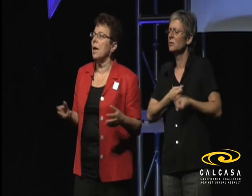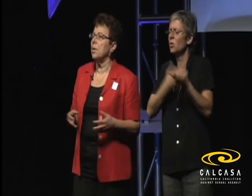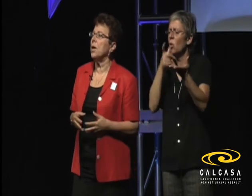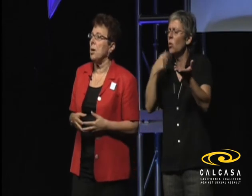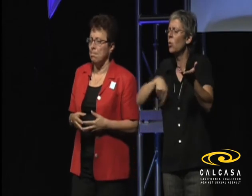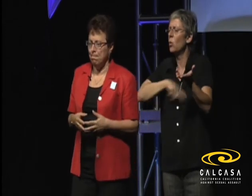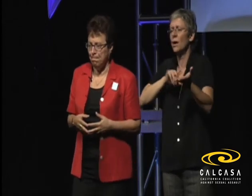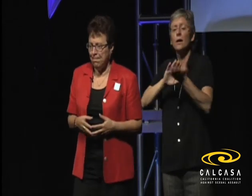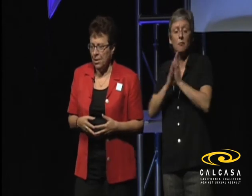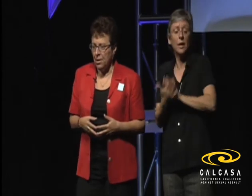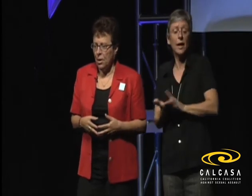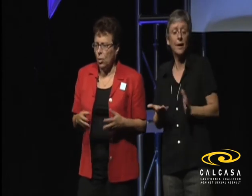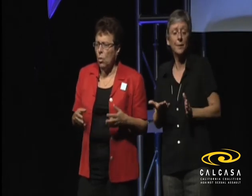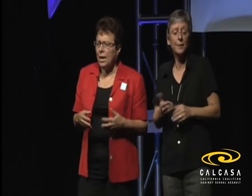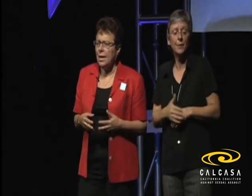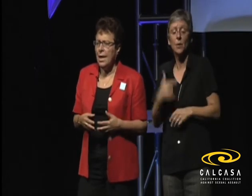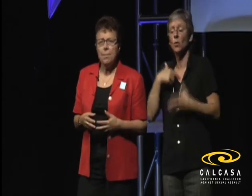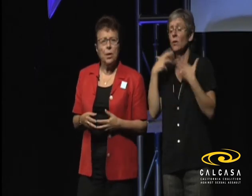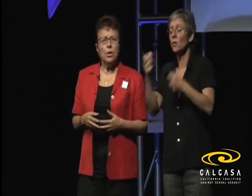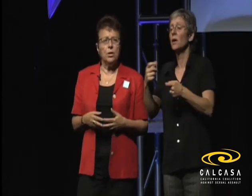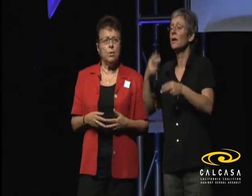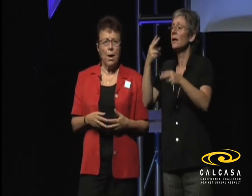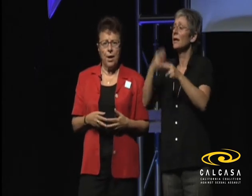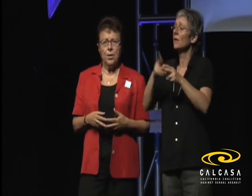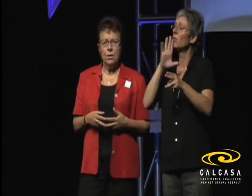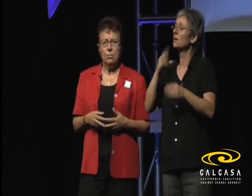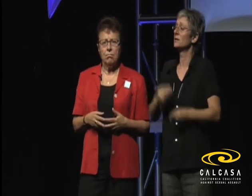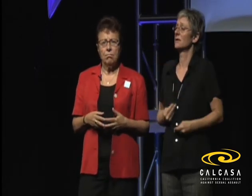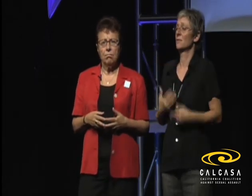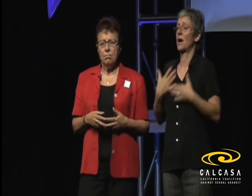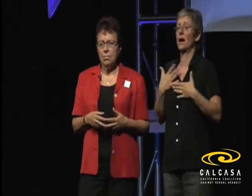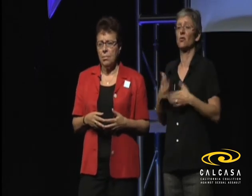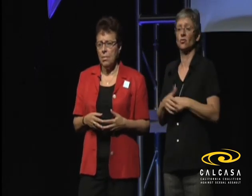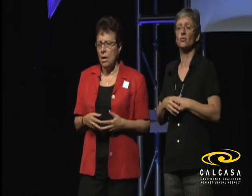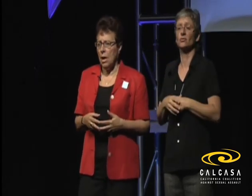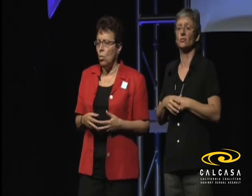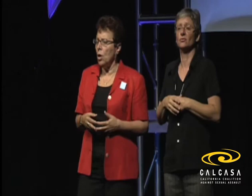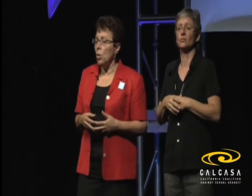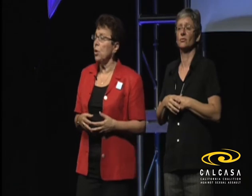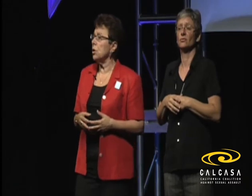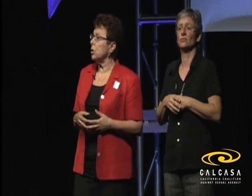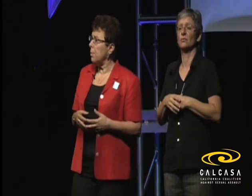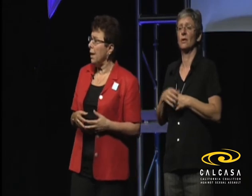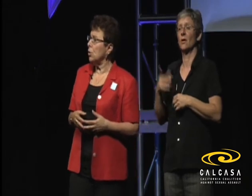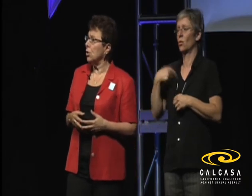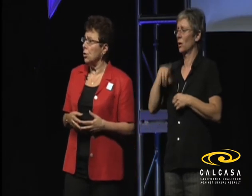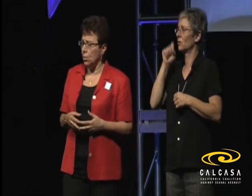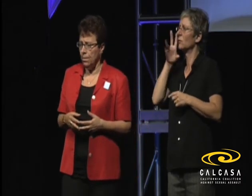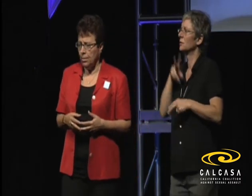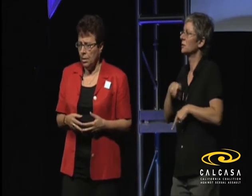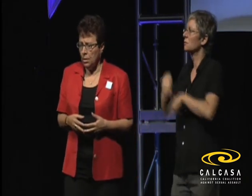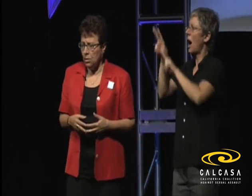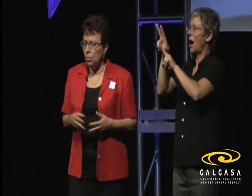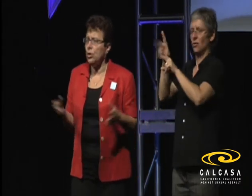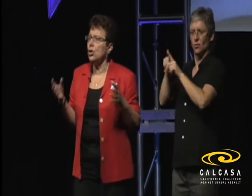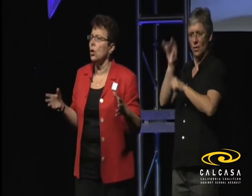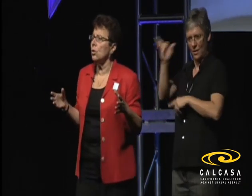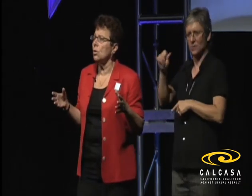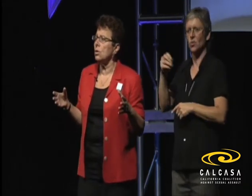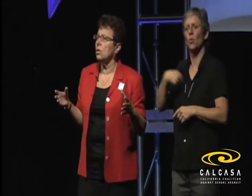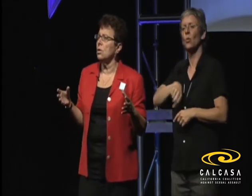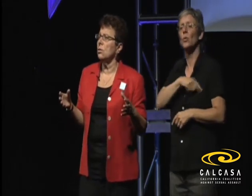who we had become. We wanted a name that would inspire and one we could aspire to. So